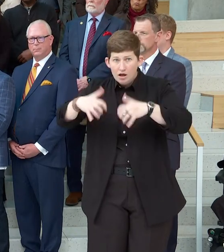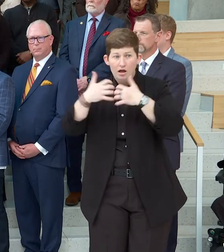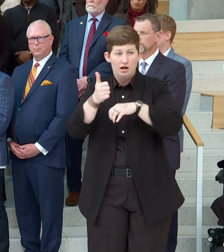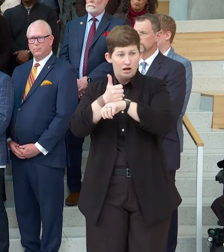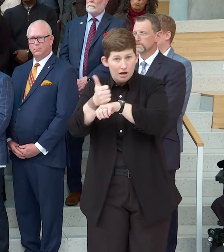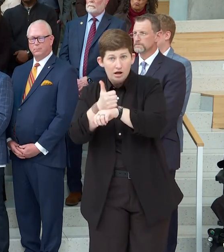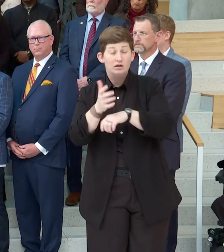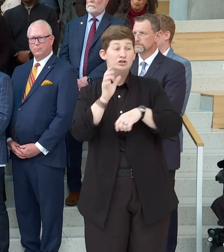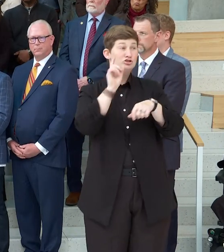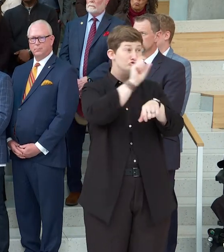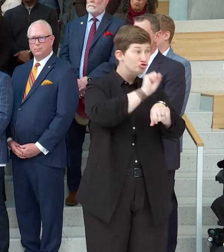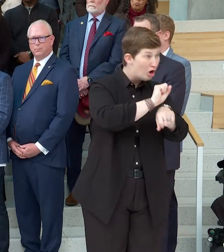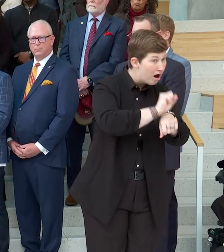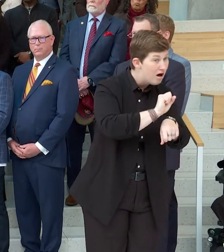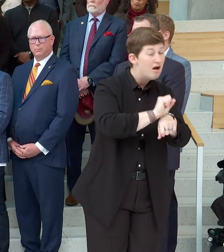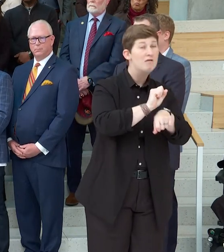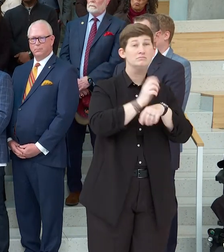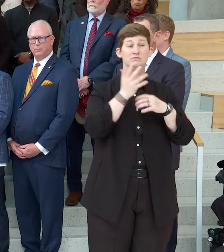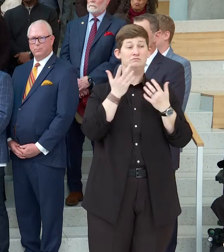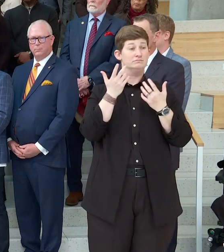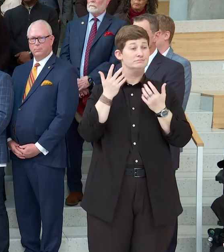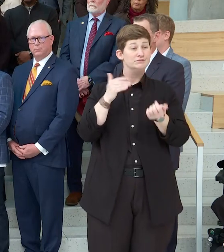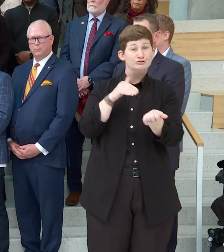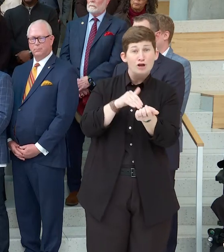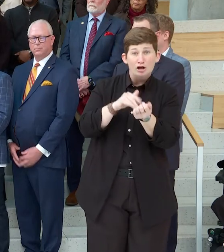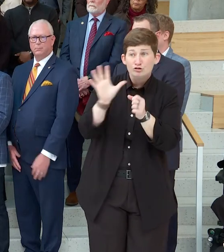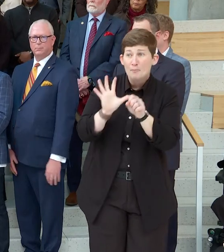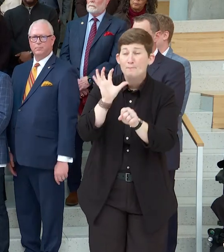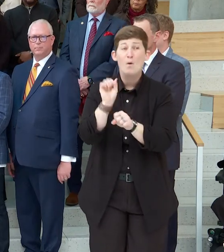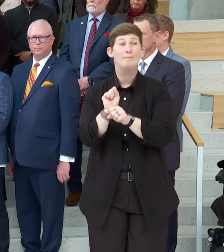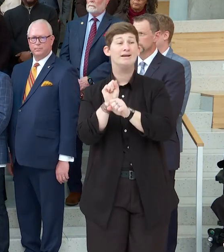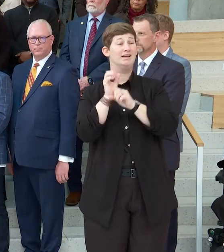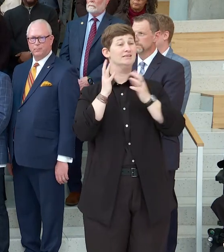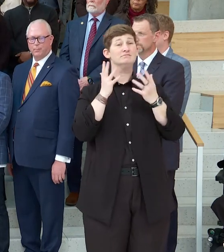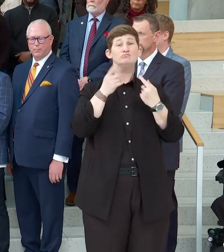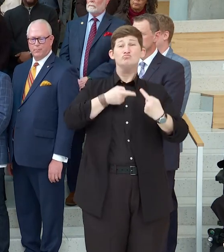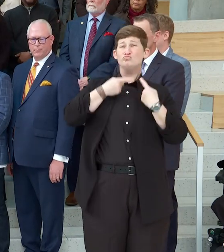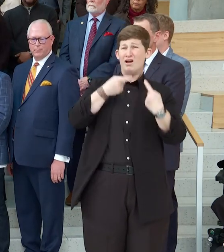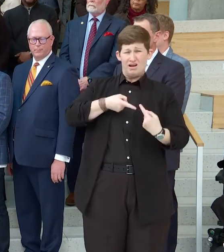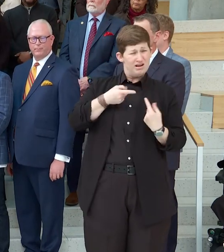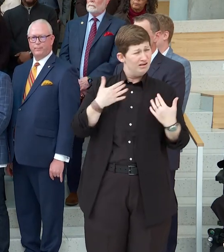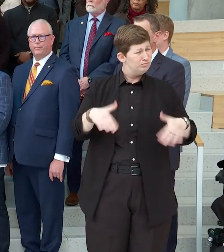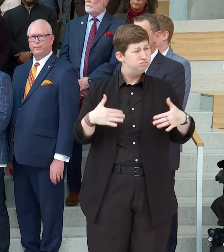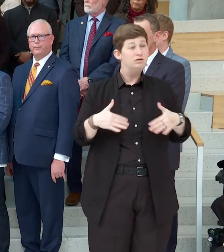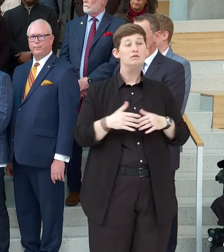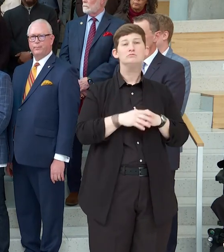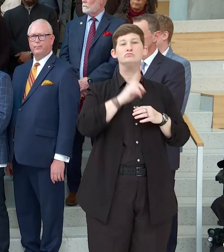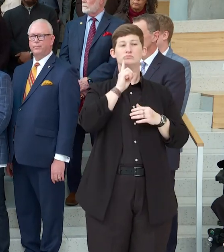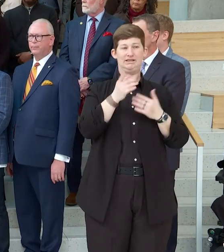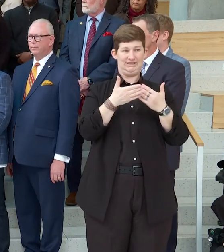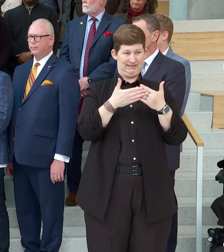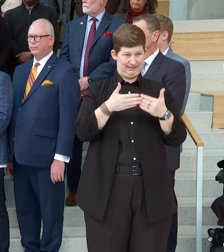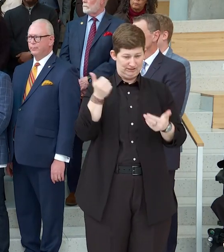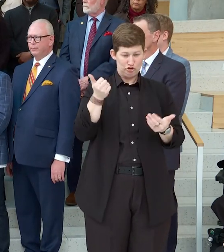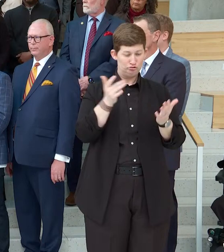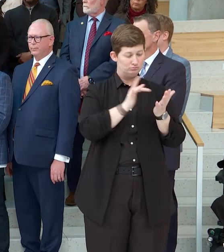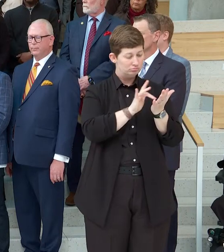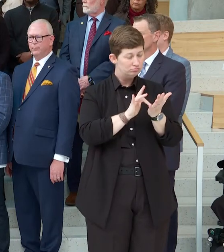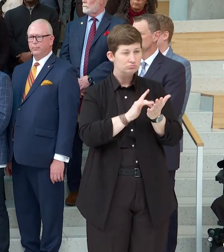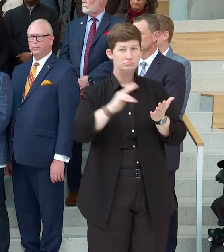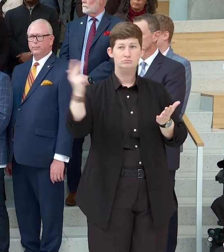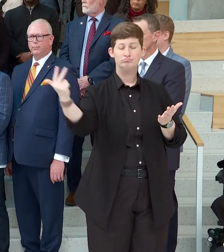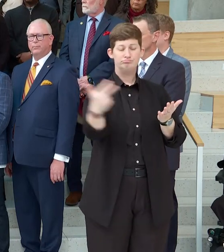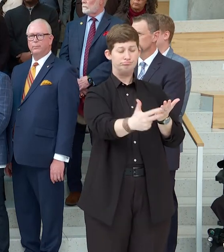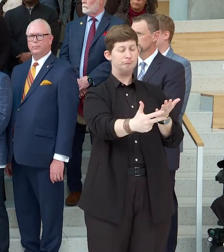job or getting to a doctor's appointment, and it's much easier to navigate if they've got the reliability